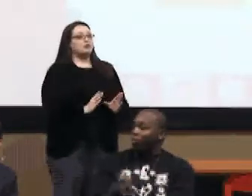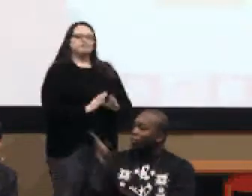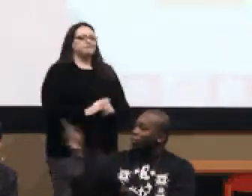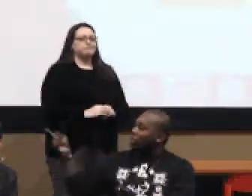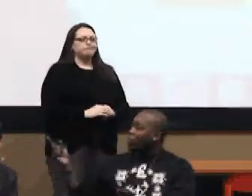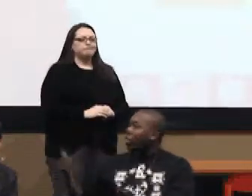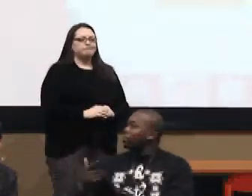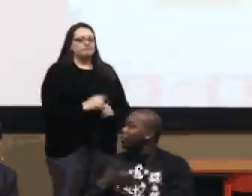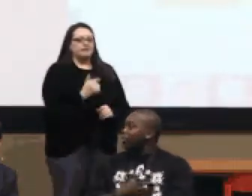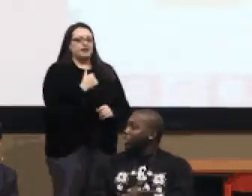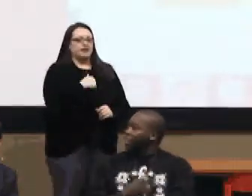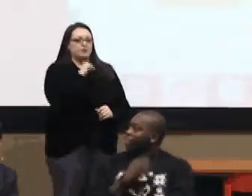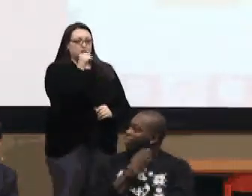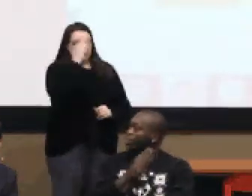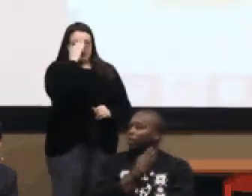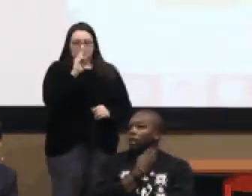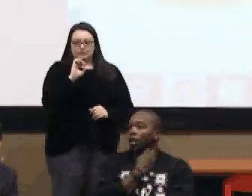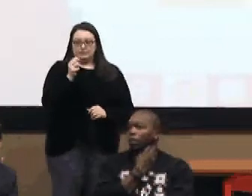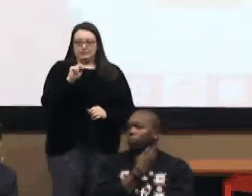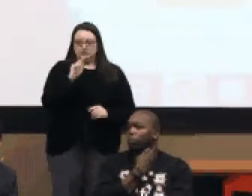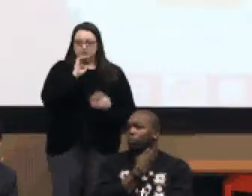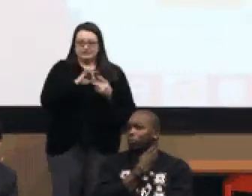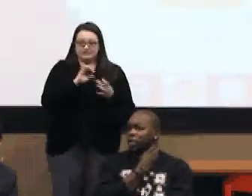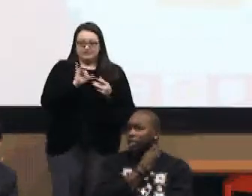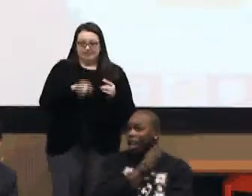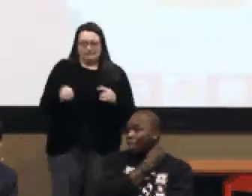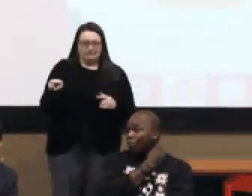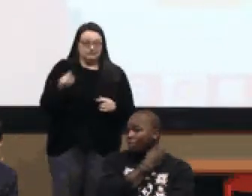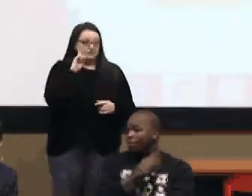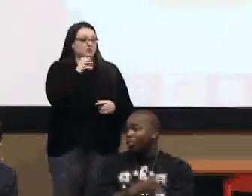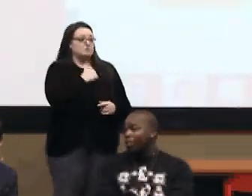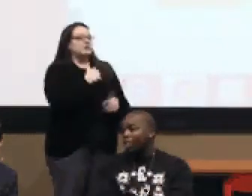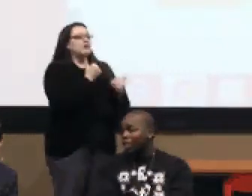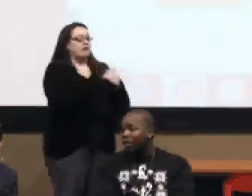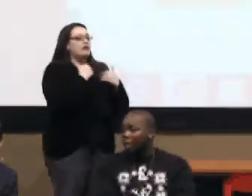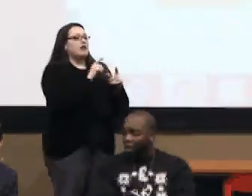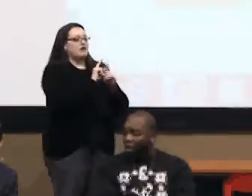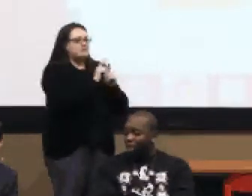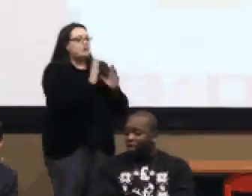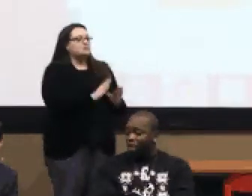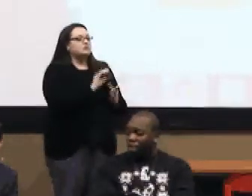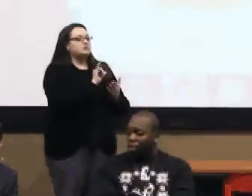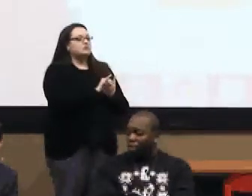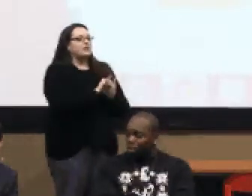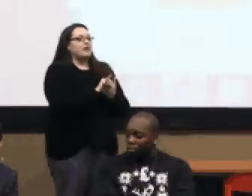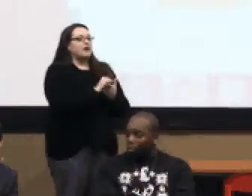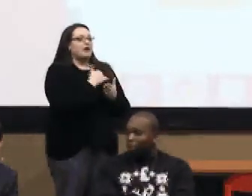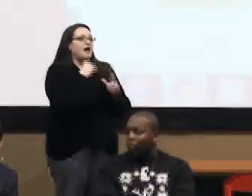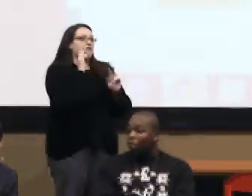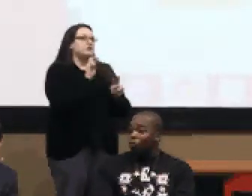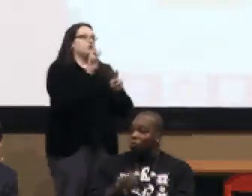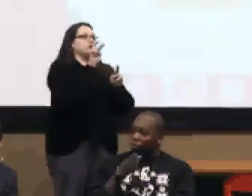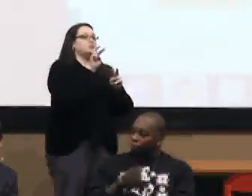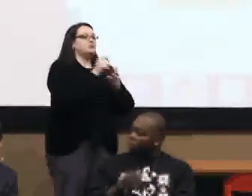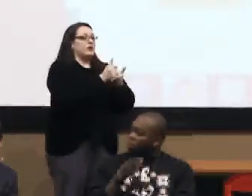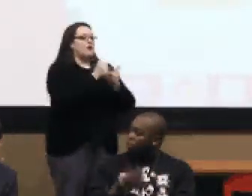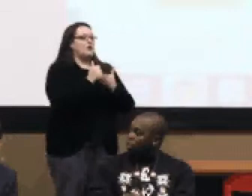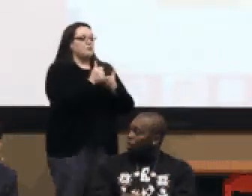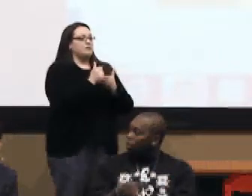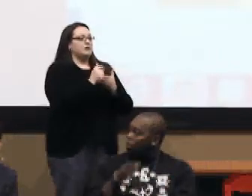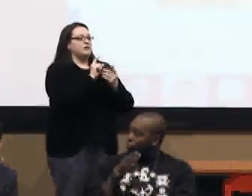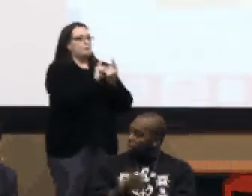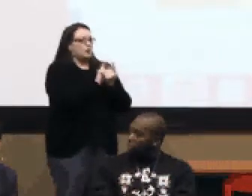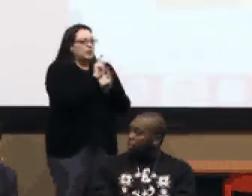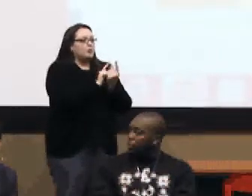I wouldn't have known that Megan was going to say that. For me, I have mentors that I've looked up to that have helped me